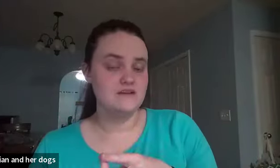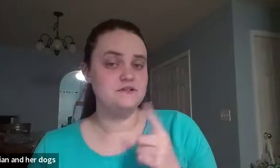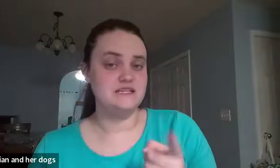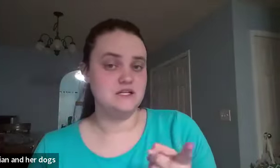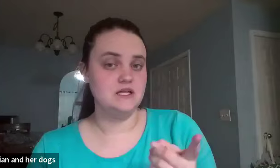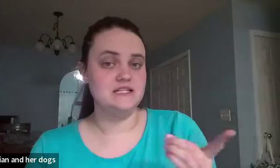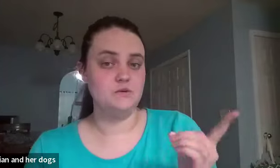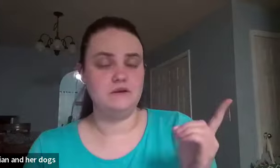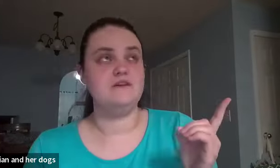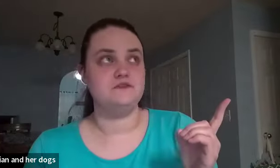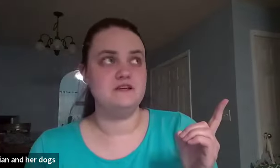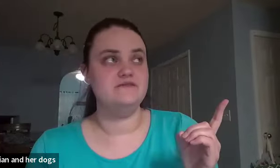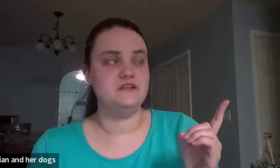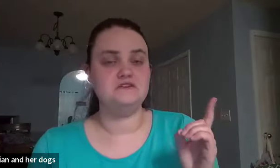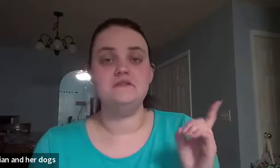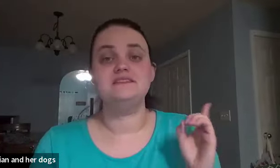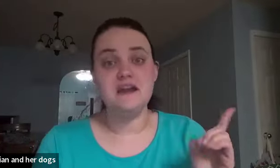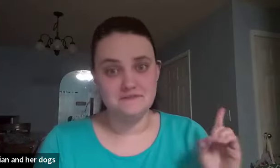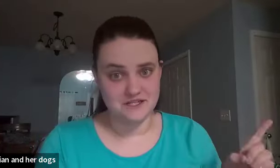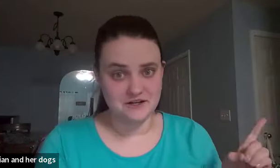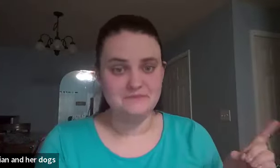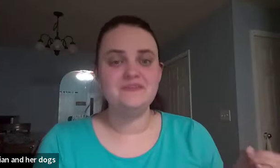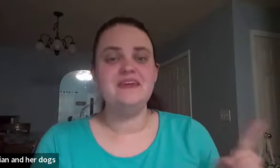sign for dinner is, well, not first sign for dinner, sorry. The sign for dinner